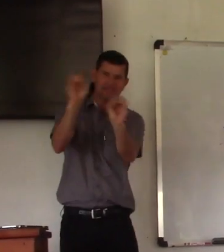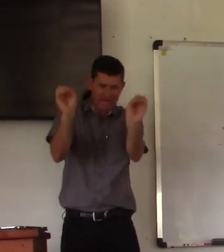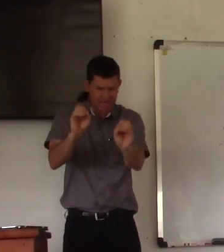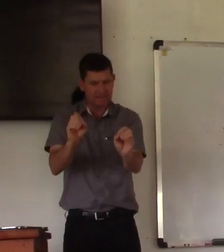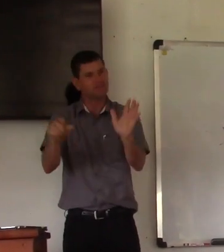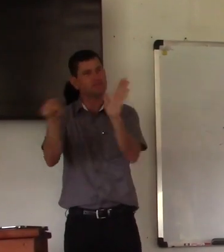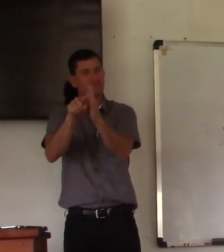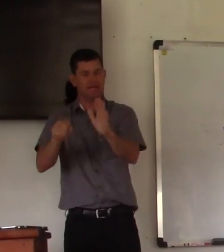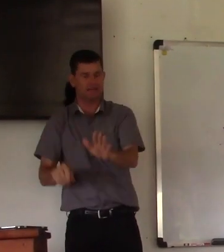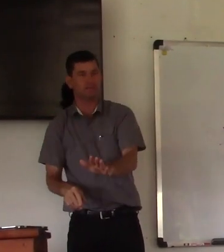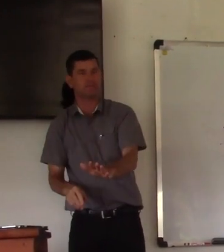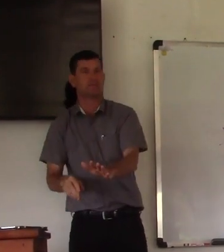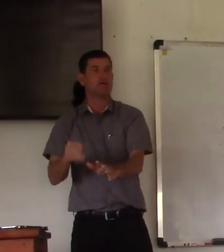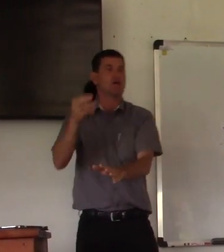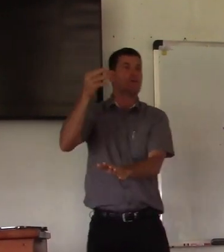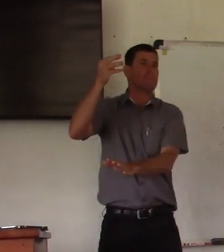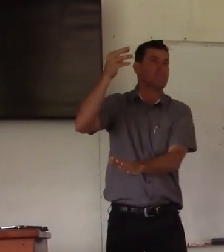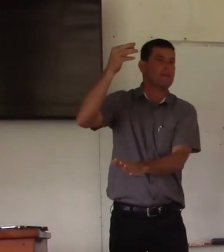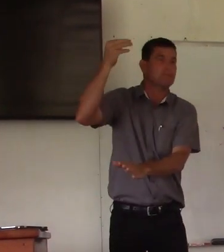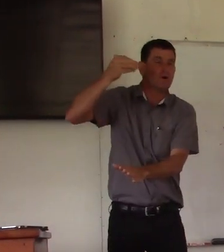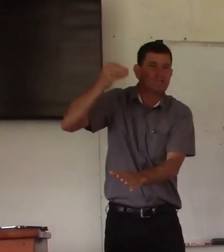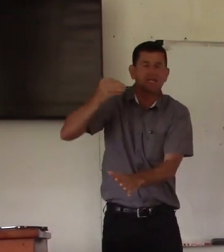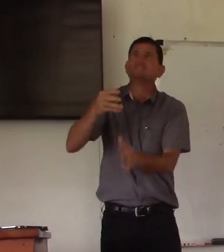none forbidden. Moses,